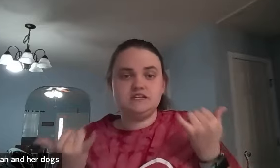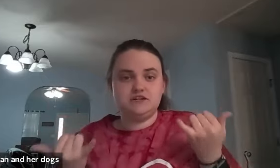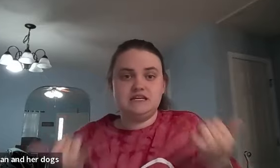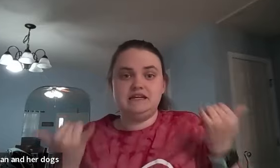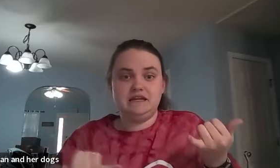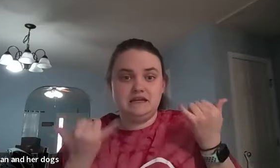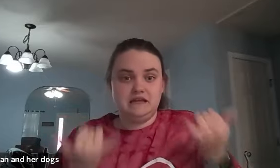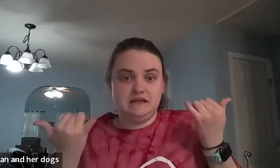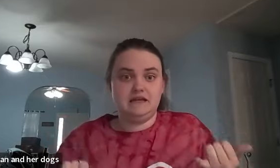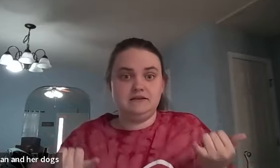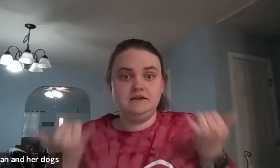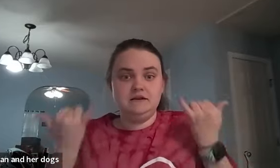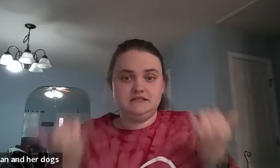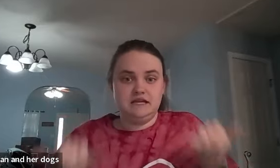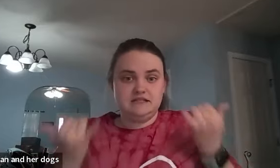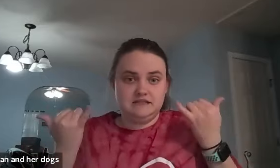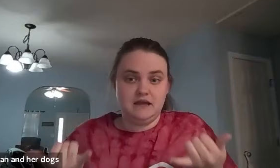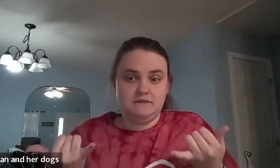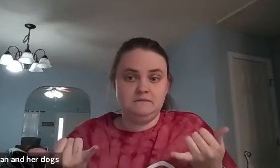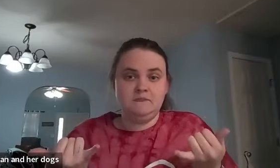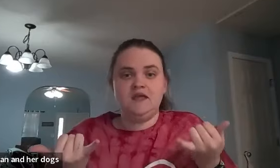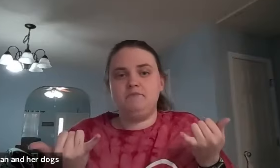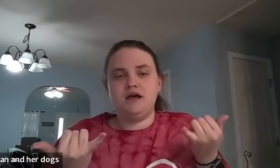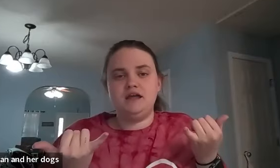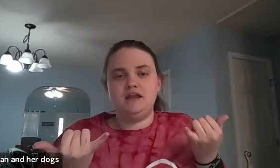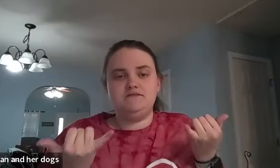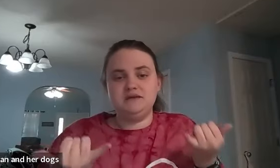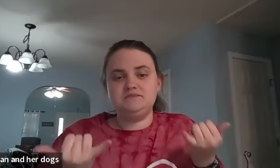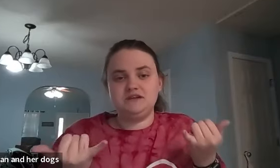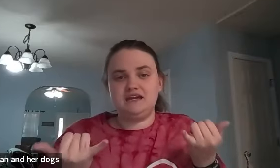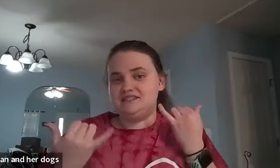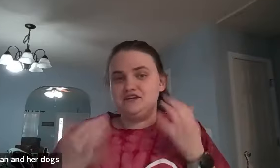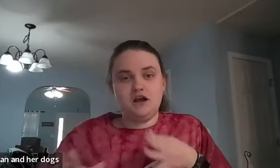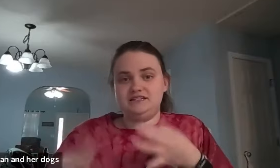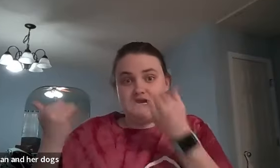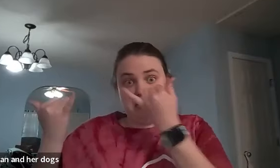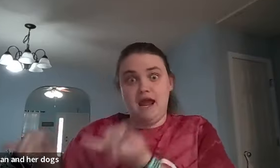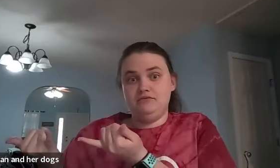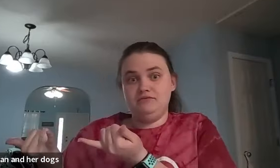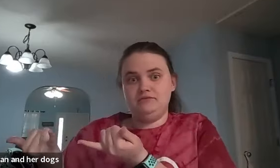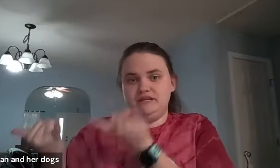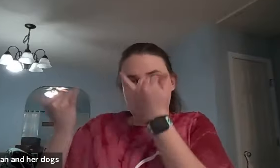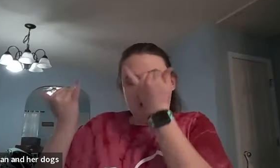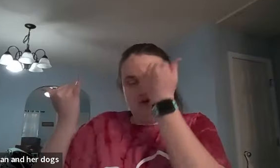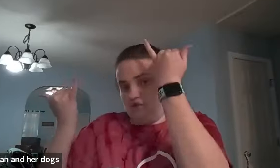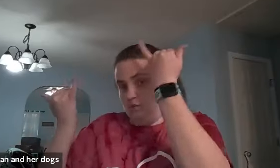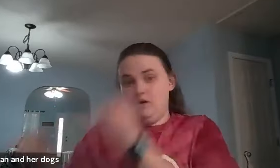you're saying it again and again and again, today, today, today. But if you keep doing it, it's not going to say now, because now is just one